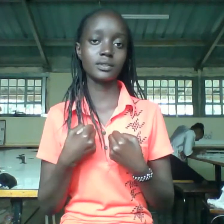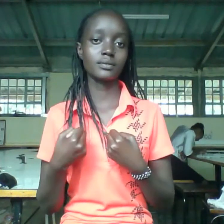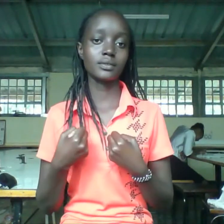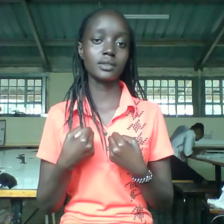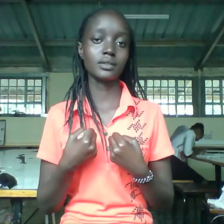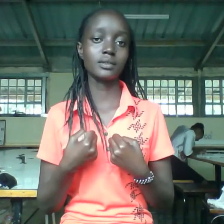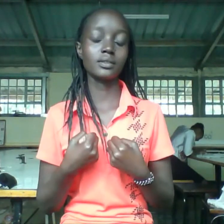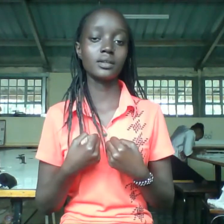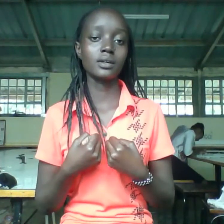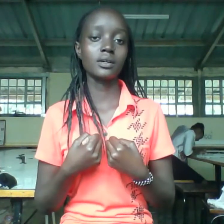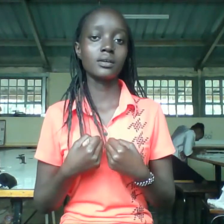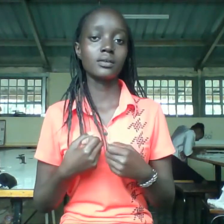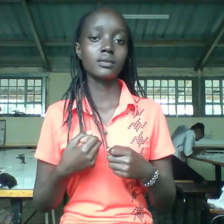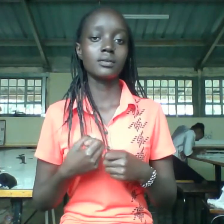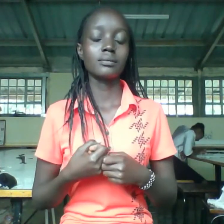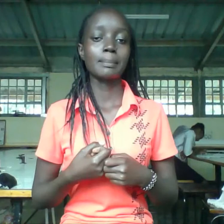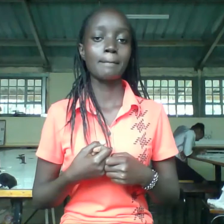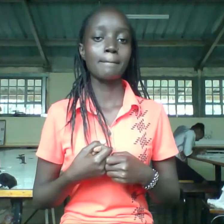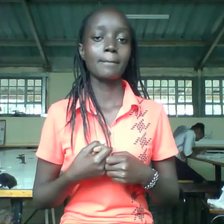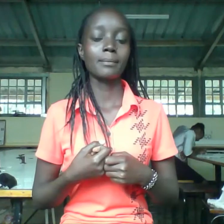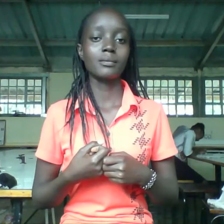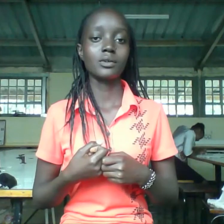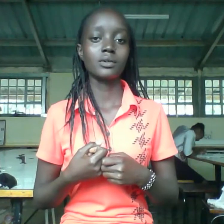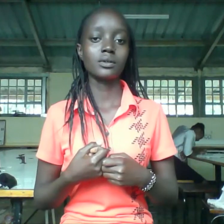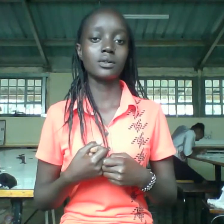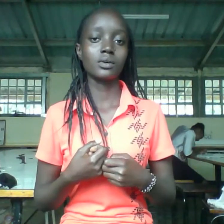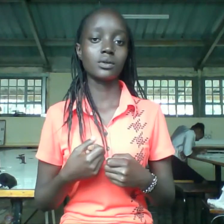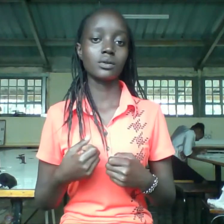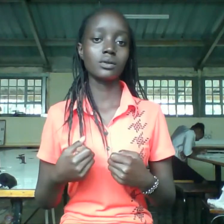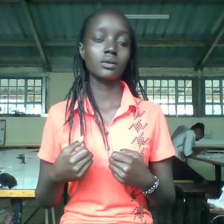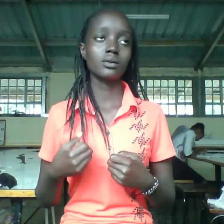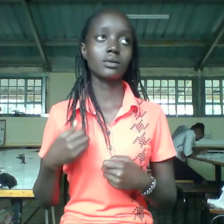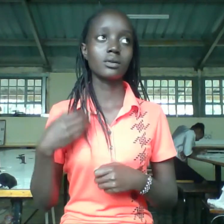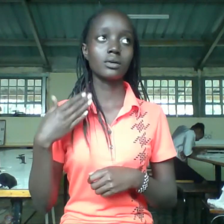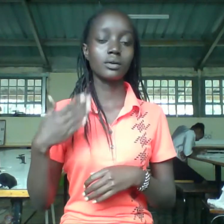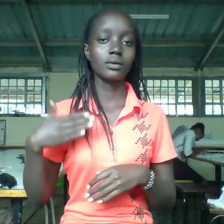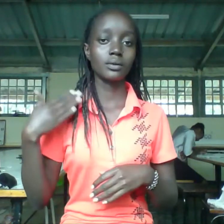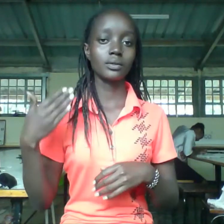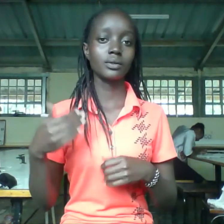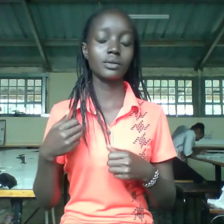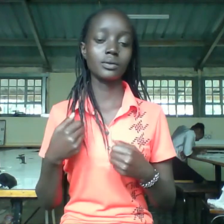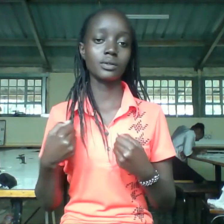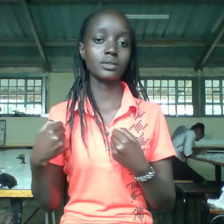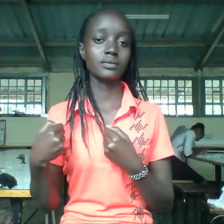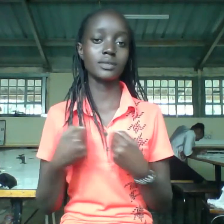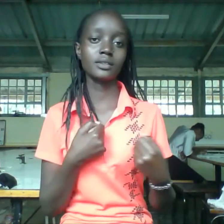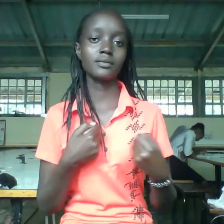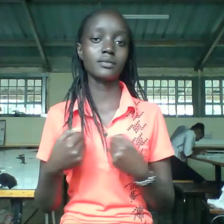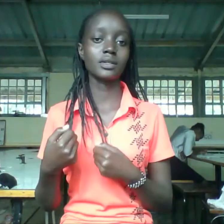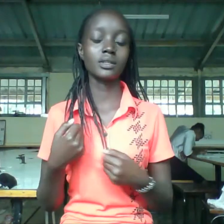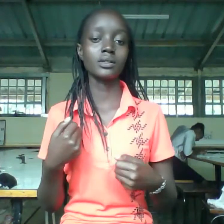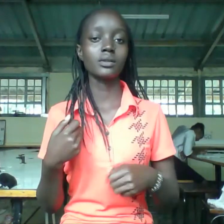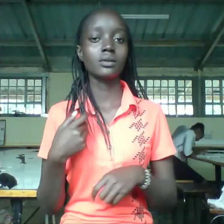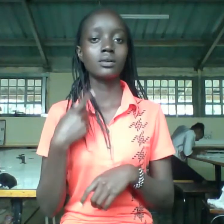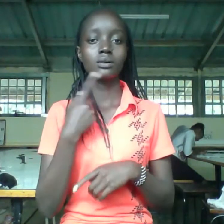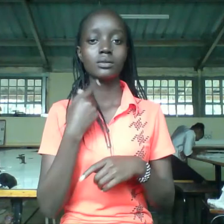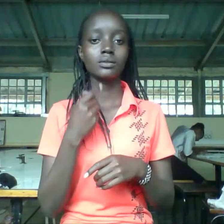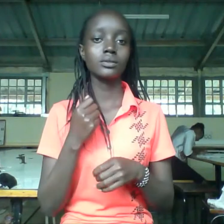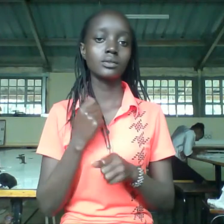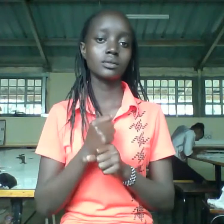rivalry. There were always arguments on who to do what and when. But when